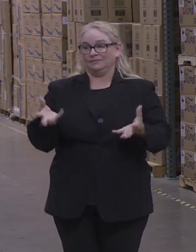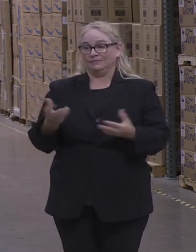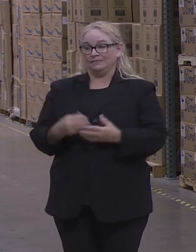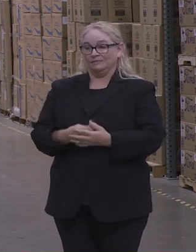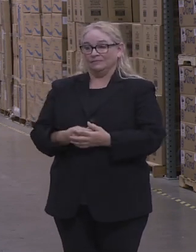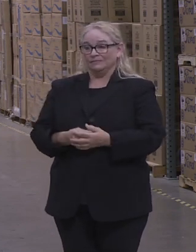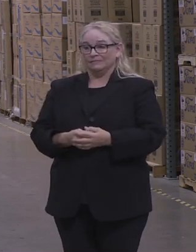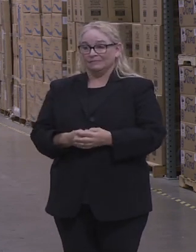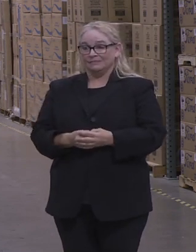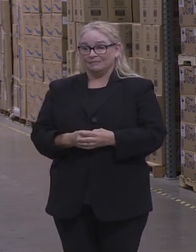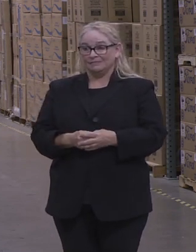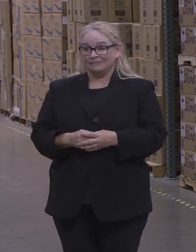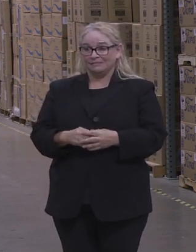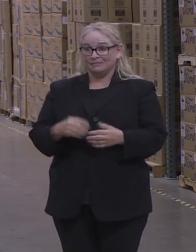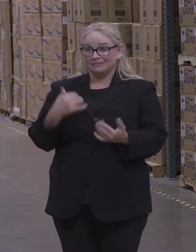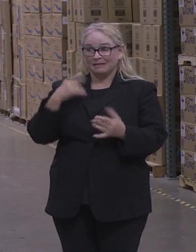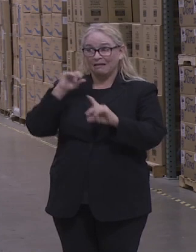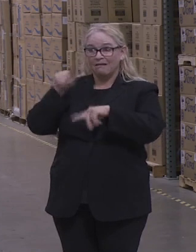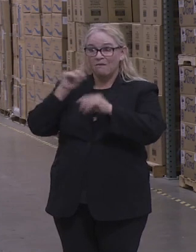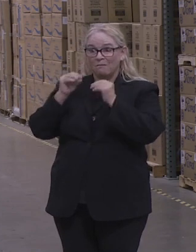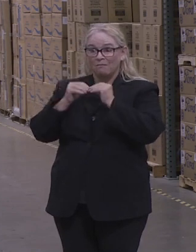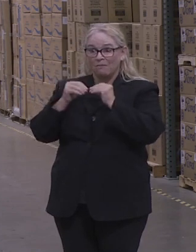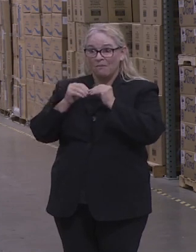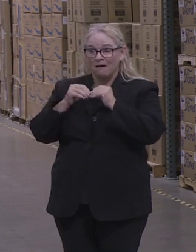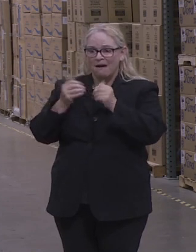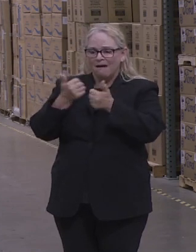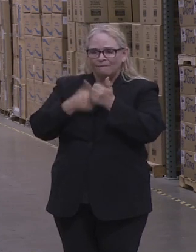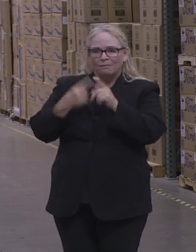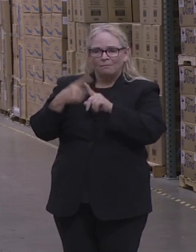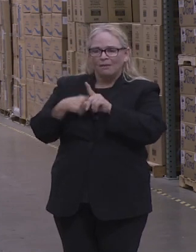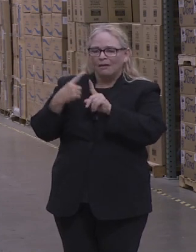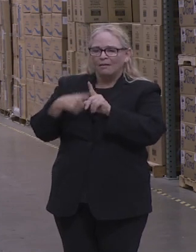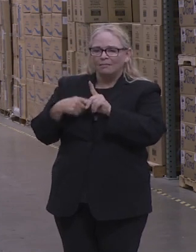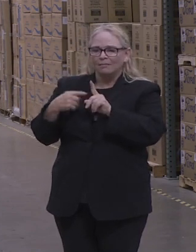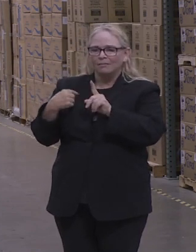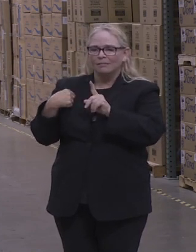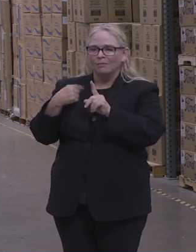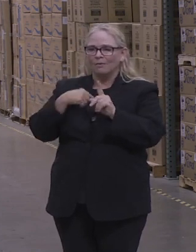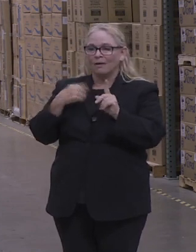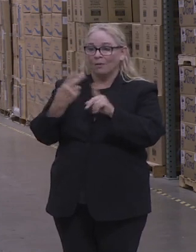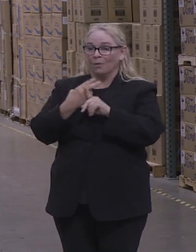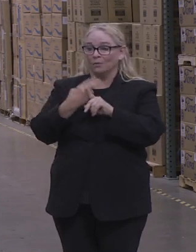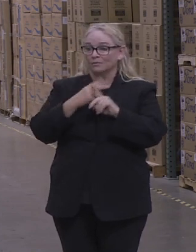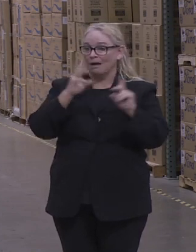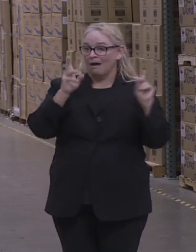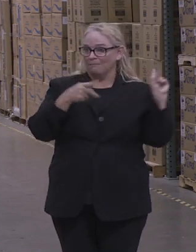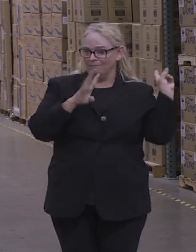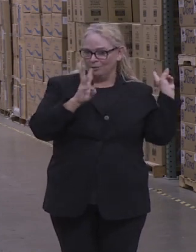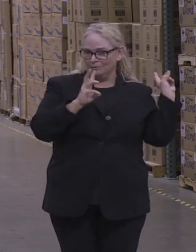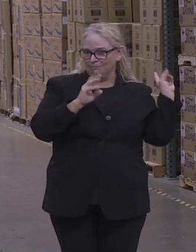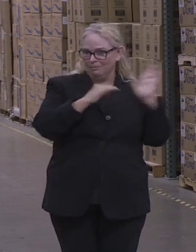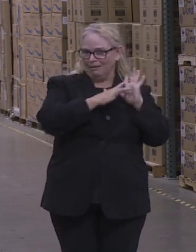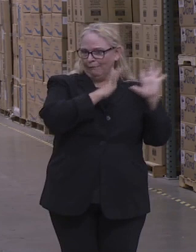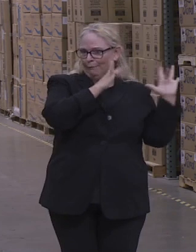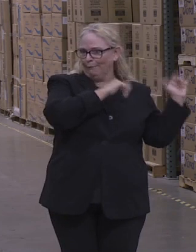million masks every month, you start to do the math that even having 100+ million of